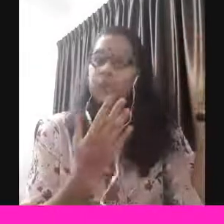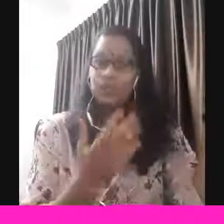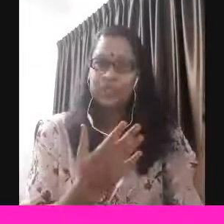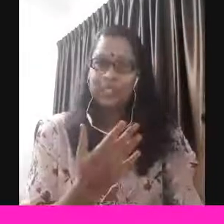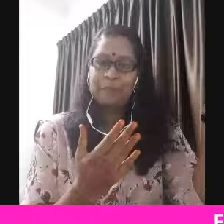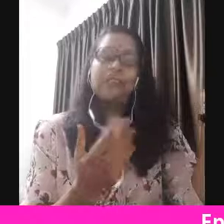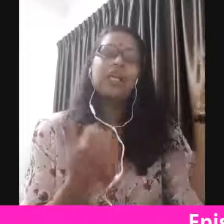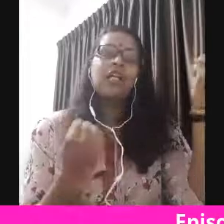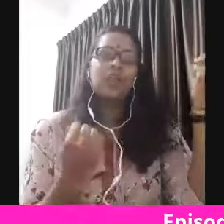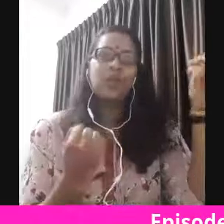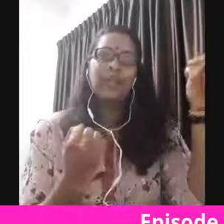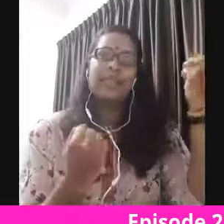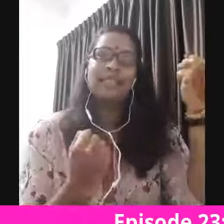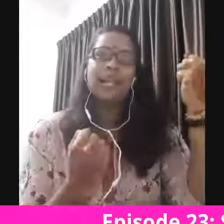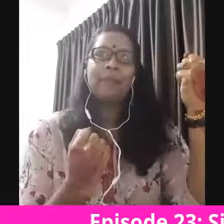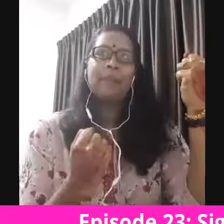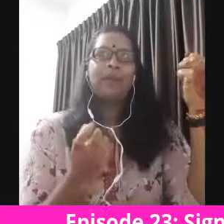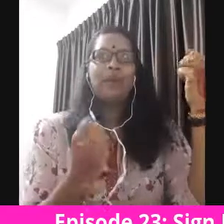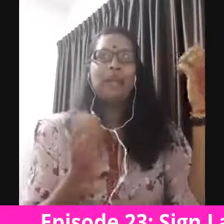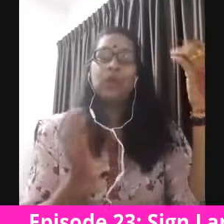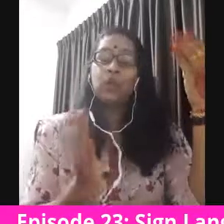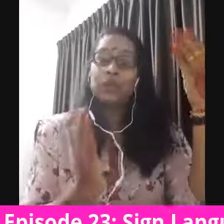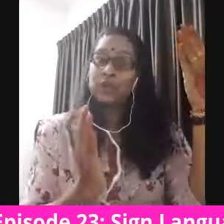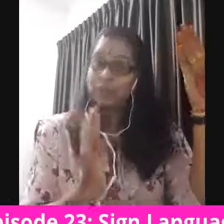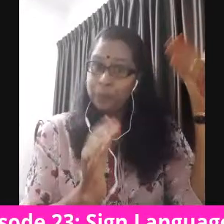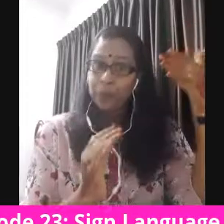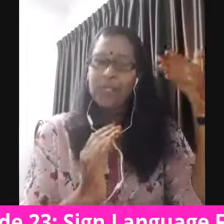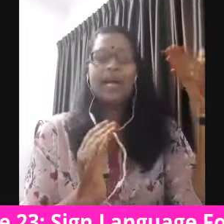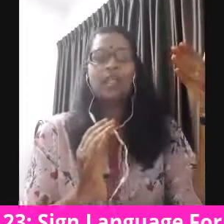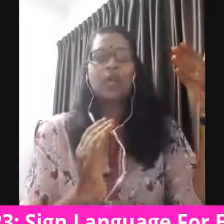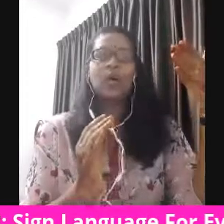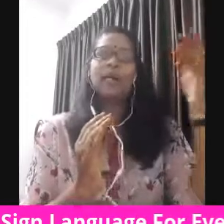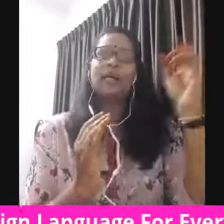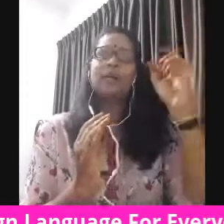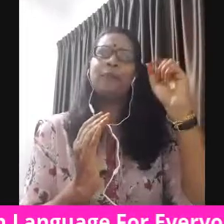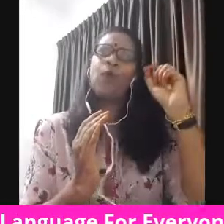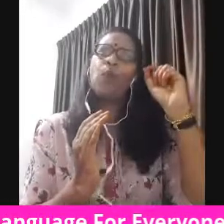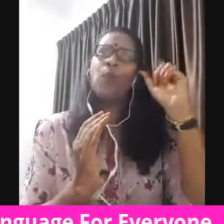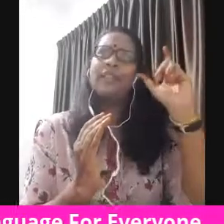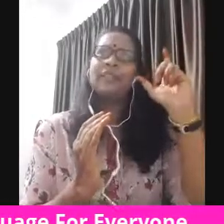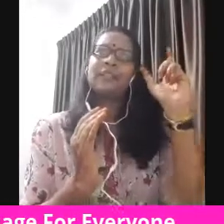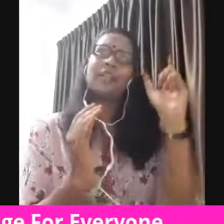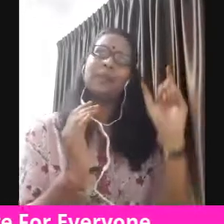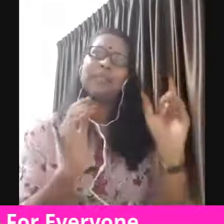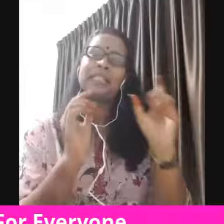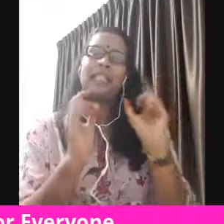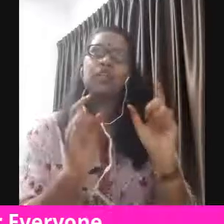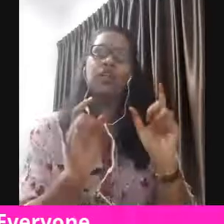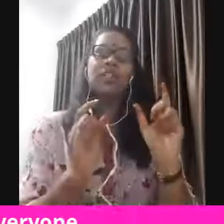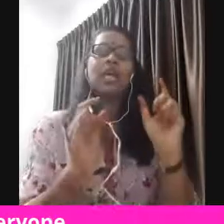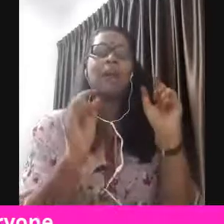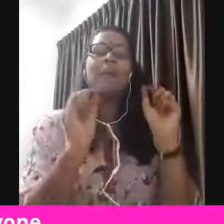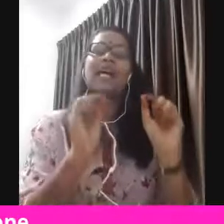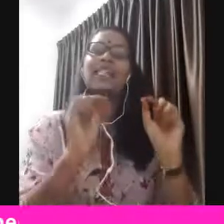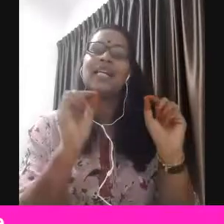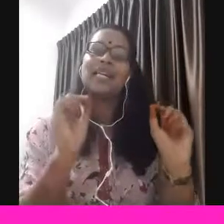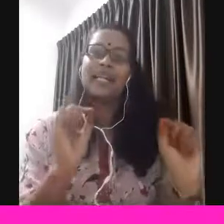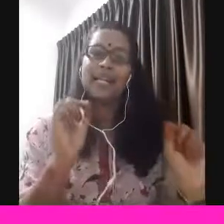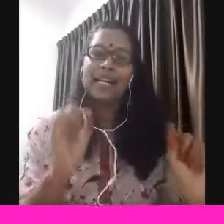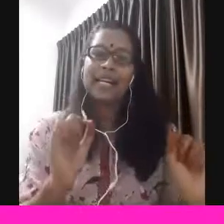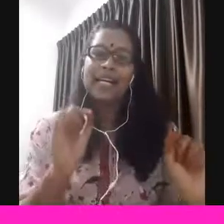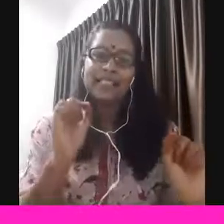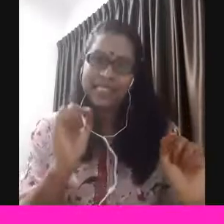university. So that Oh. time, when I go through the book, I saw one particular course,